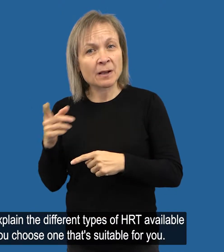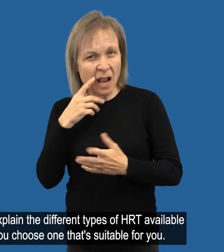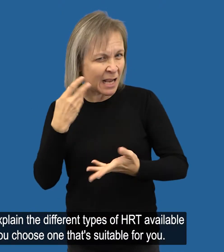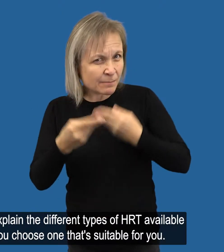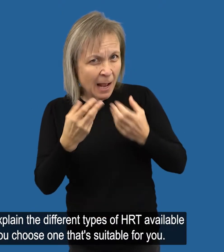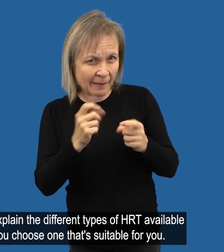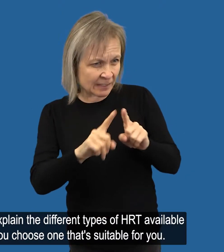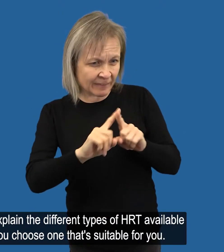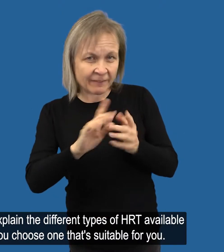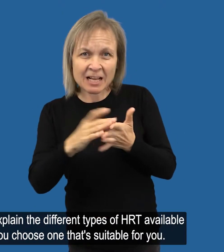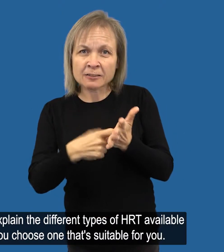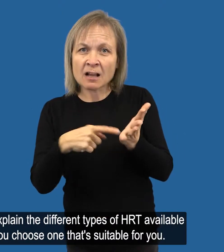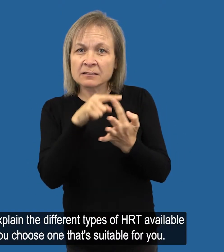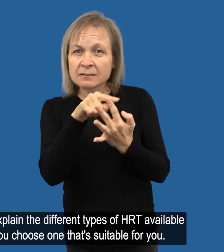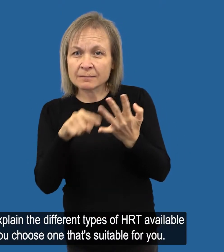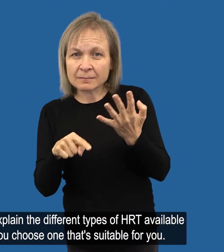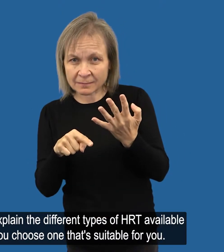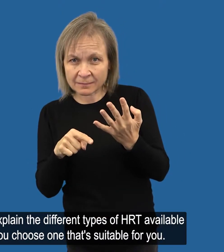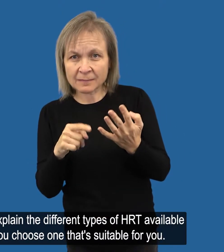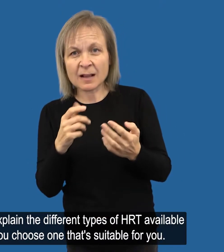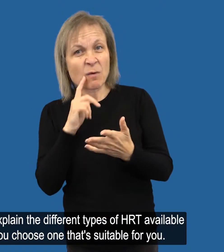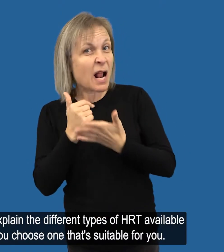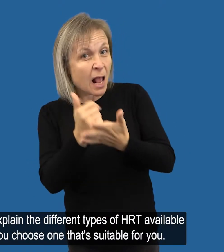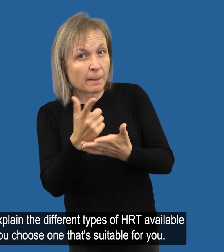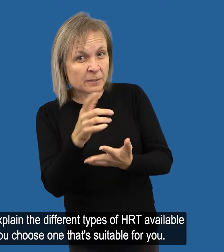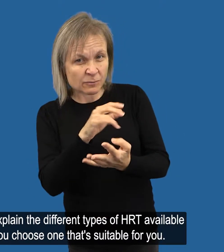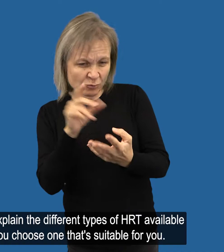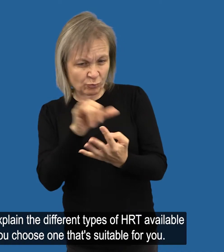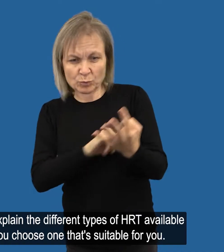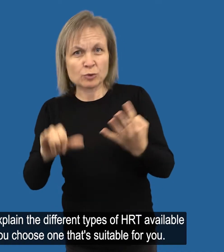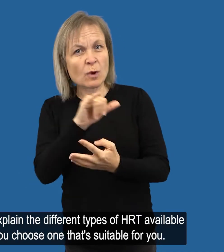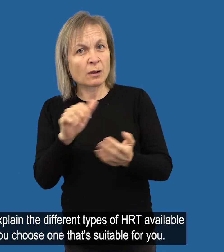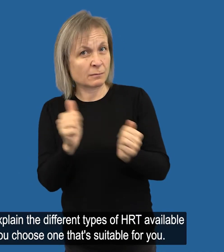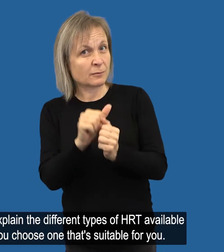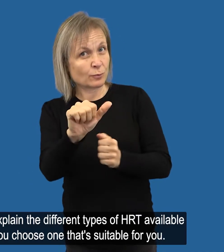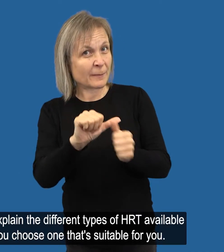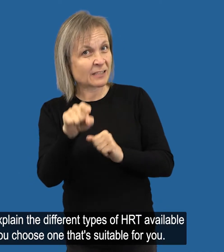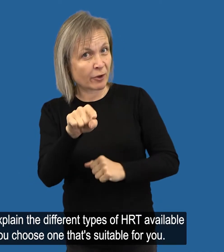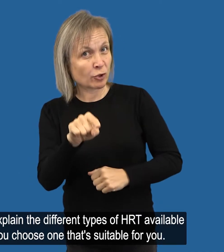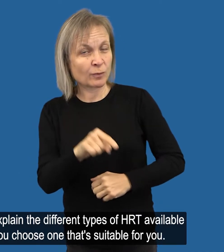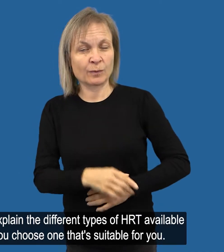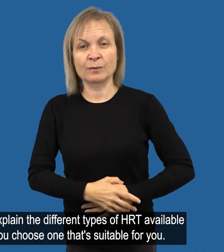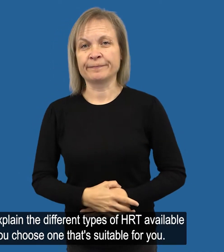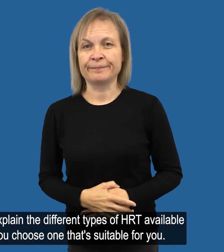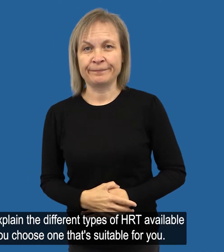Your GP can explain the different types of HRT available and help you choose one that's suitable for you.